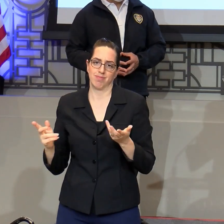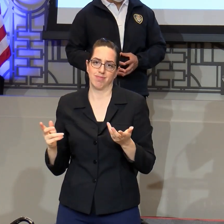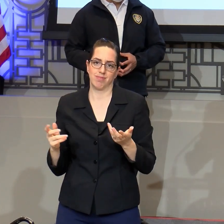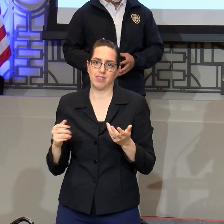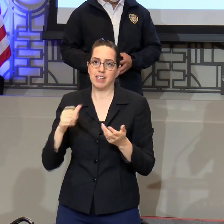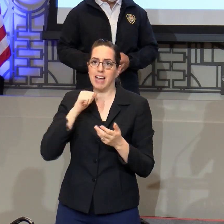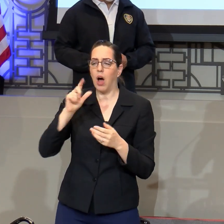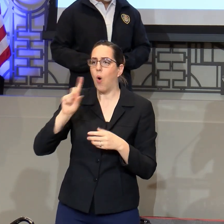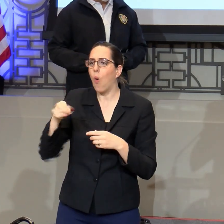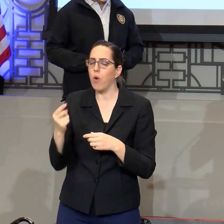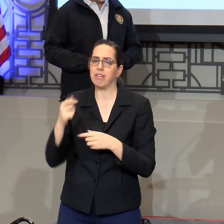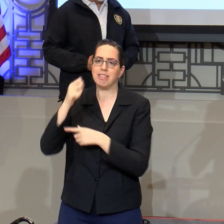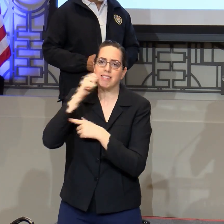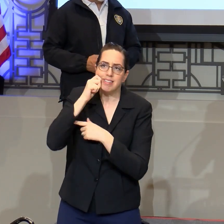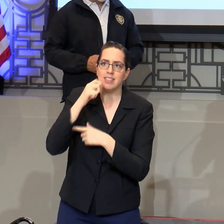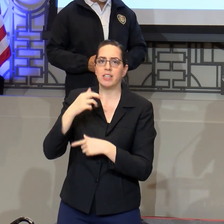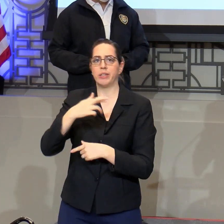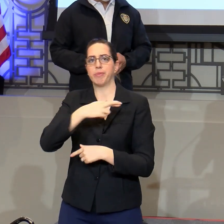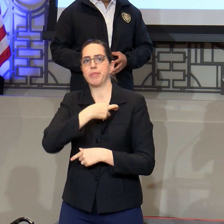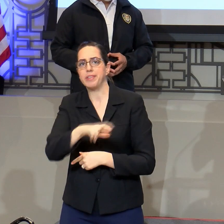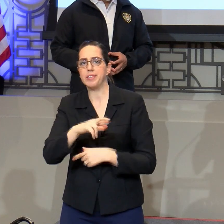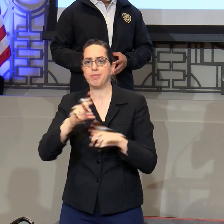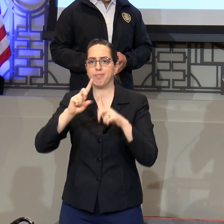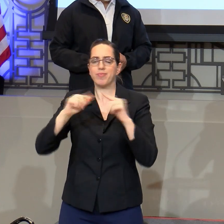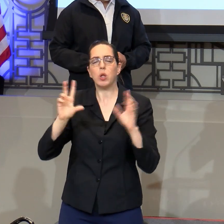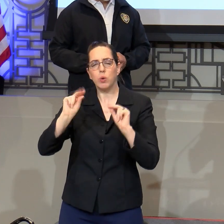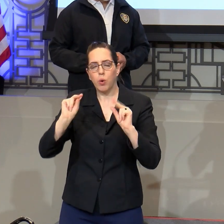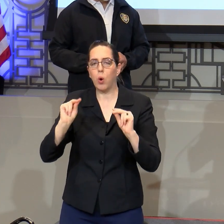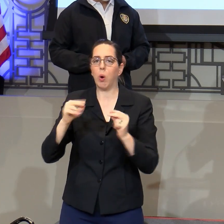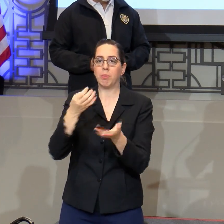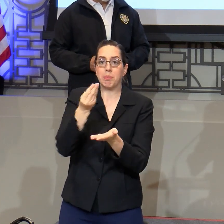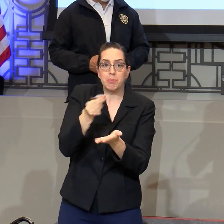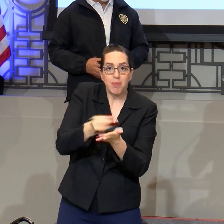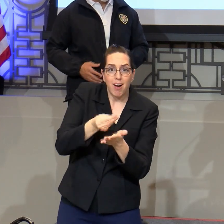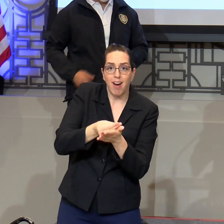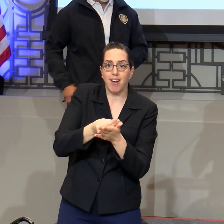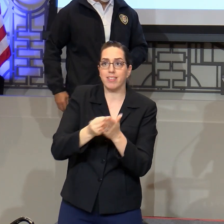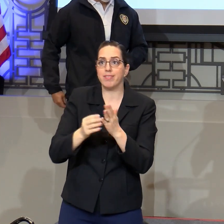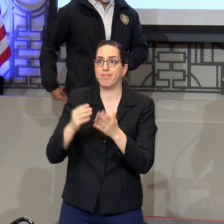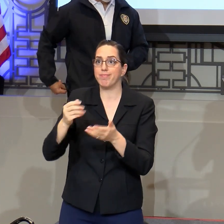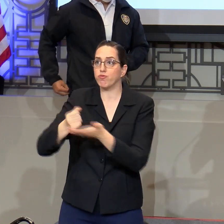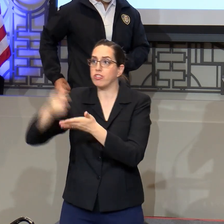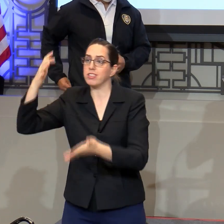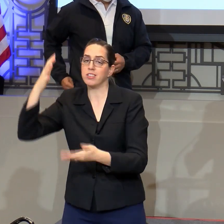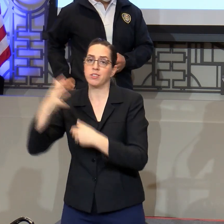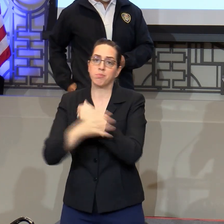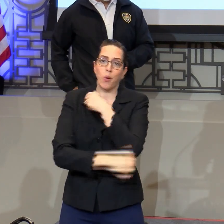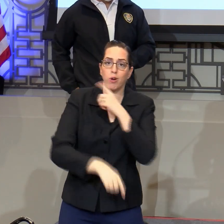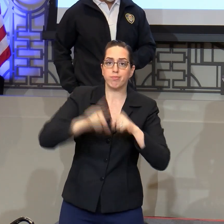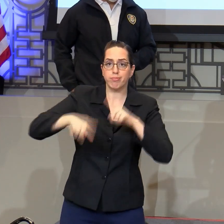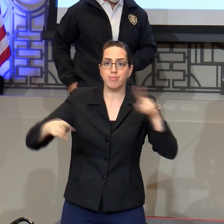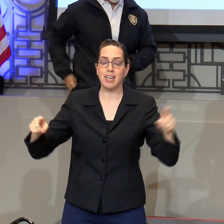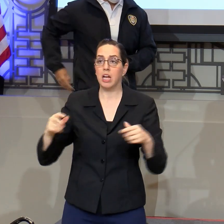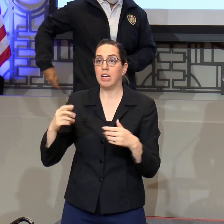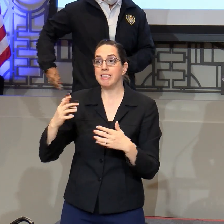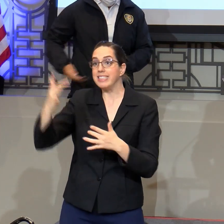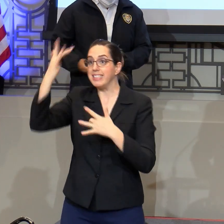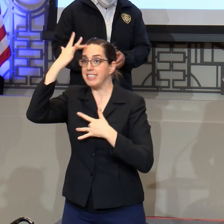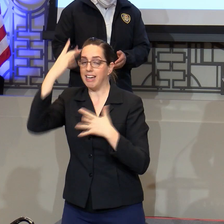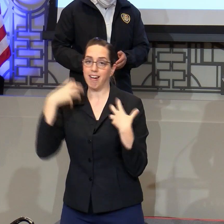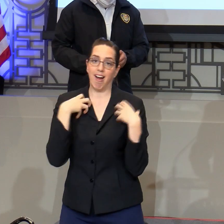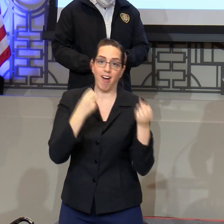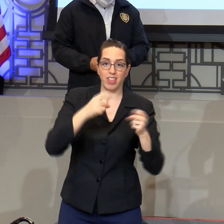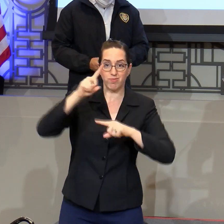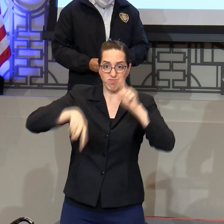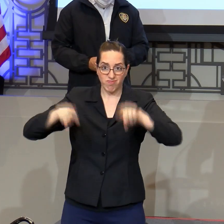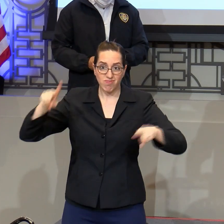talking about ethnicity or religion. I'm talking about the social economic status and the health disparities that exist